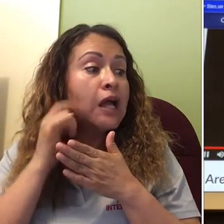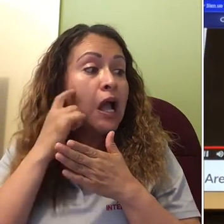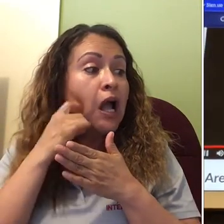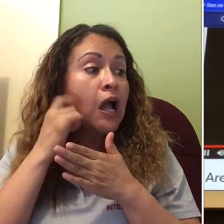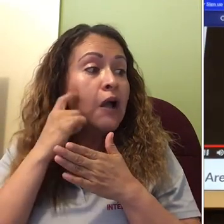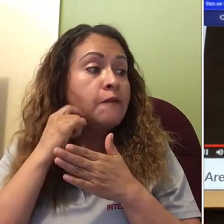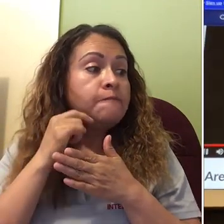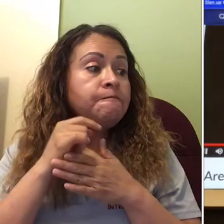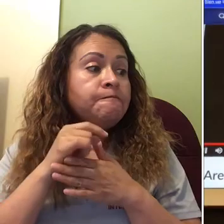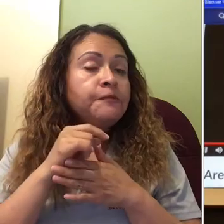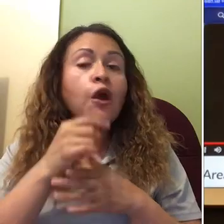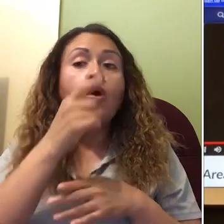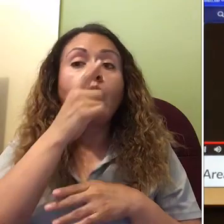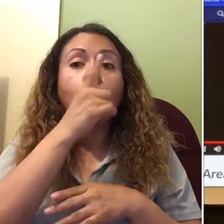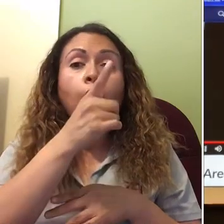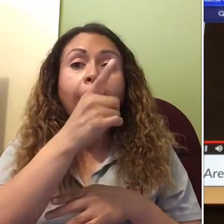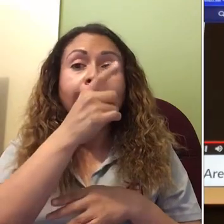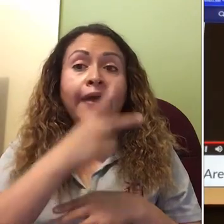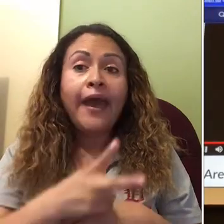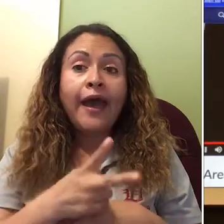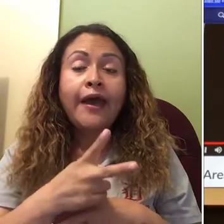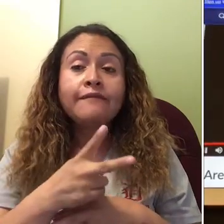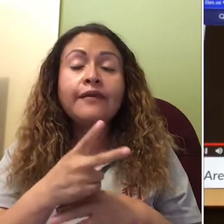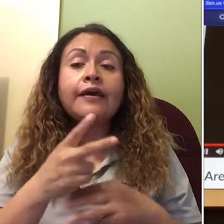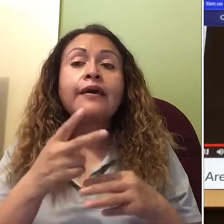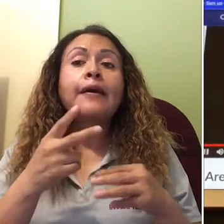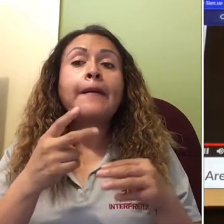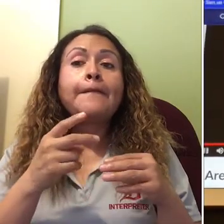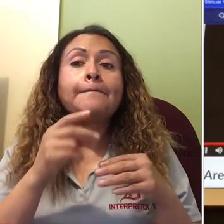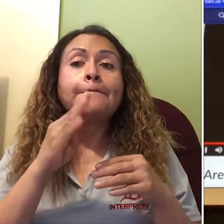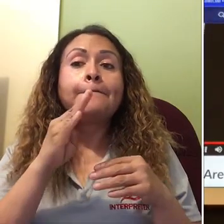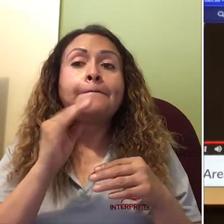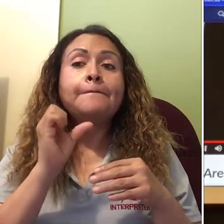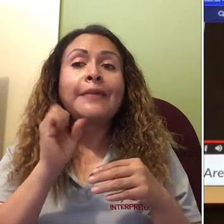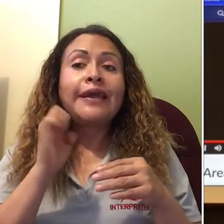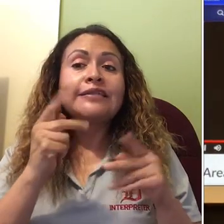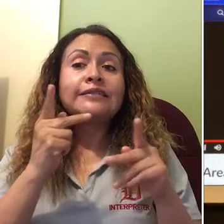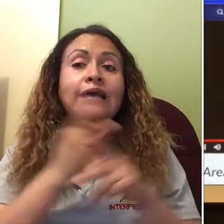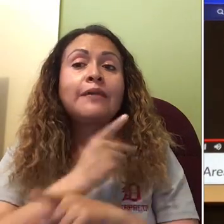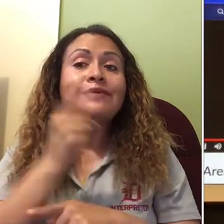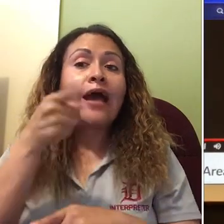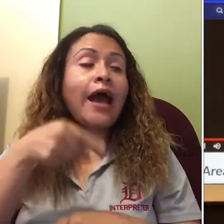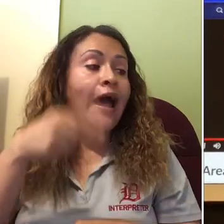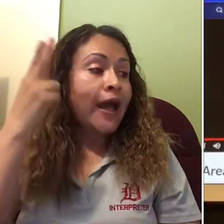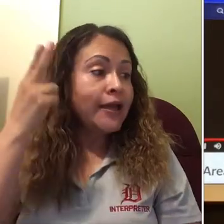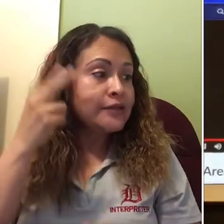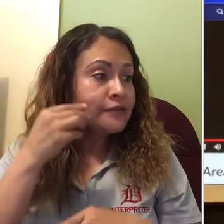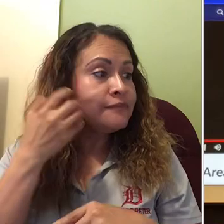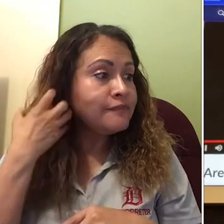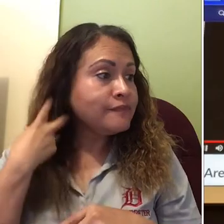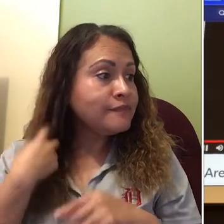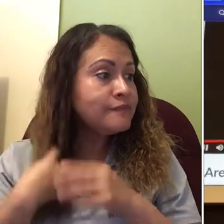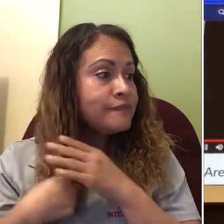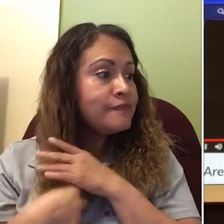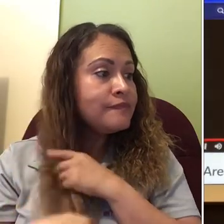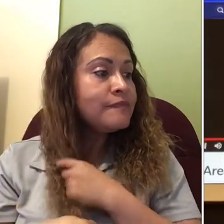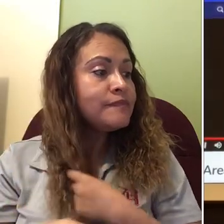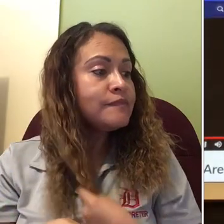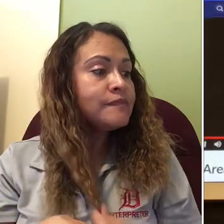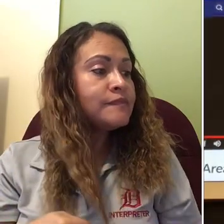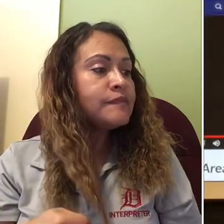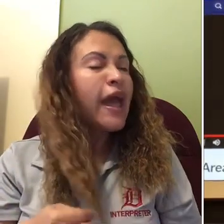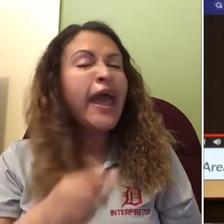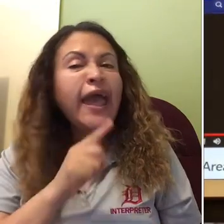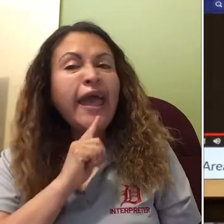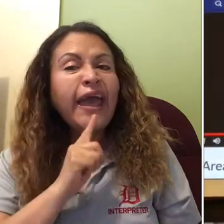1/2 base times height. So the area of this little sub-slice is just 1/2 times our base, just the base over here.